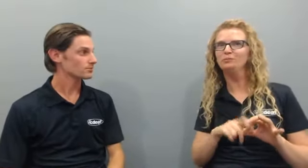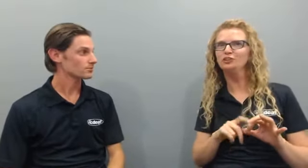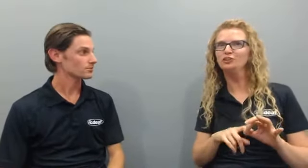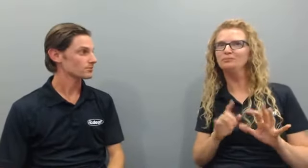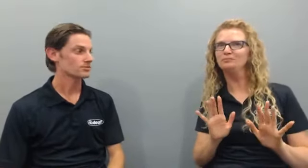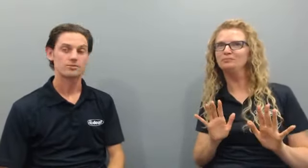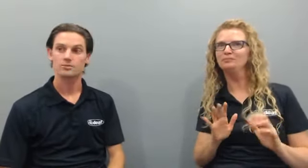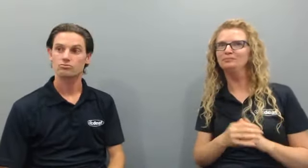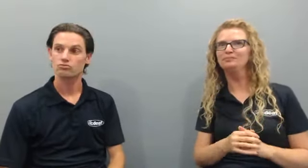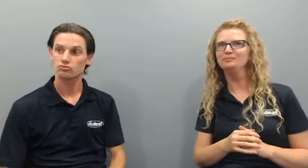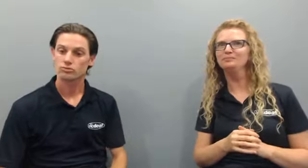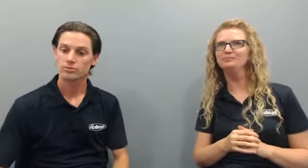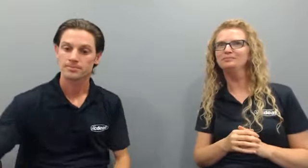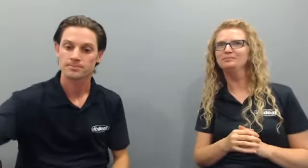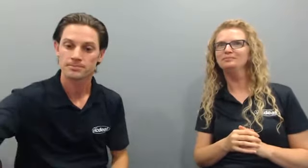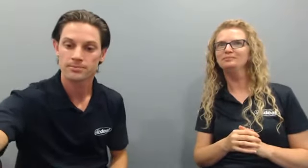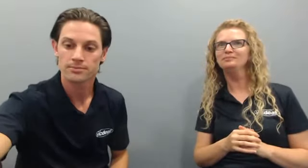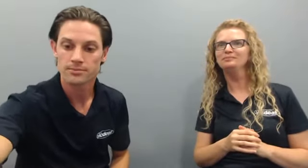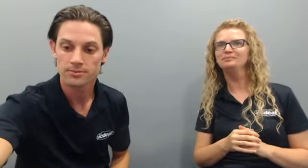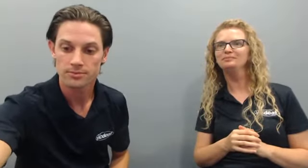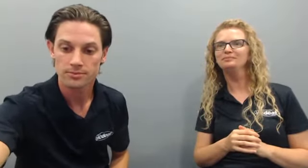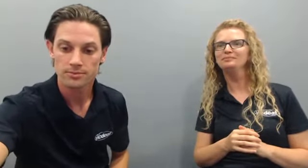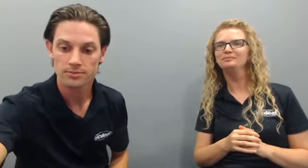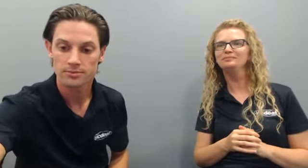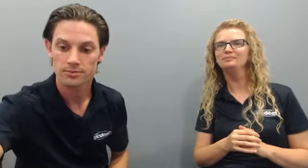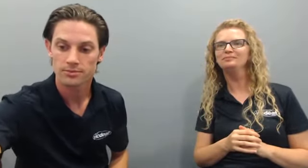It doesn't look like there's any further questions.